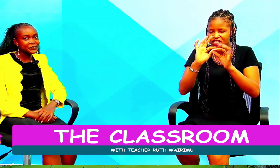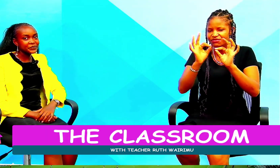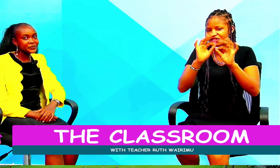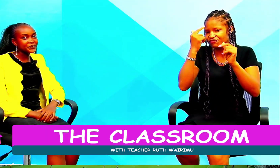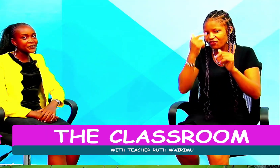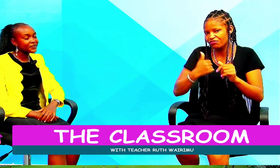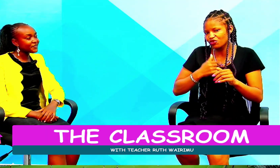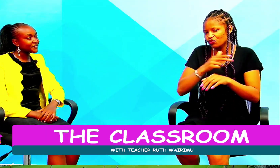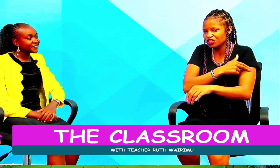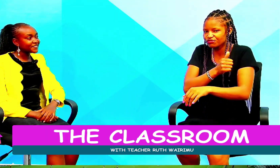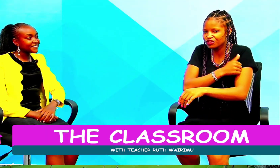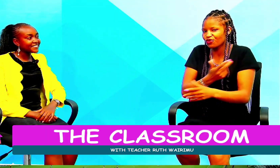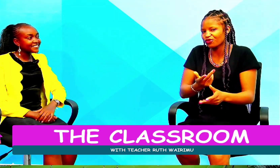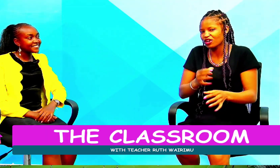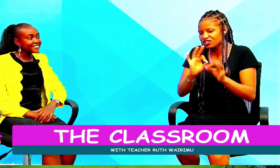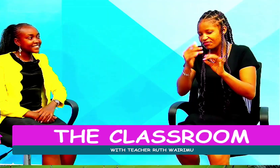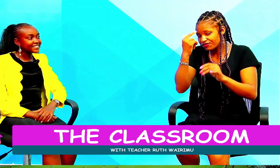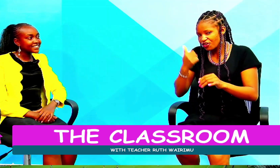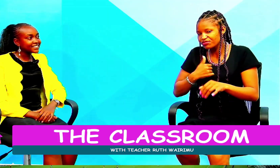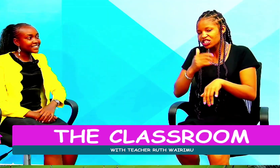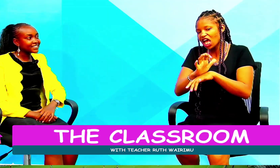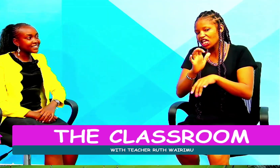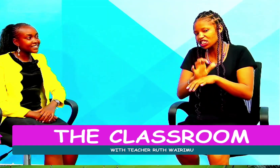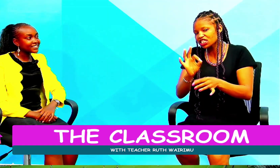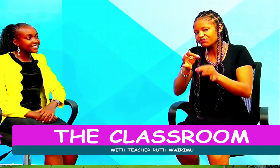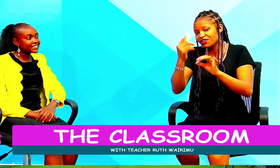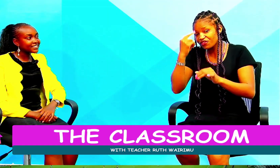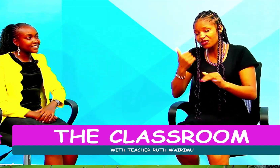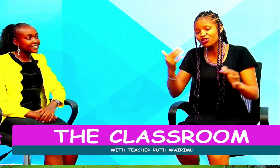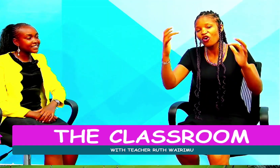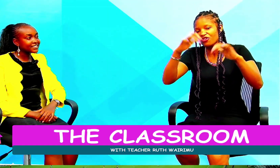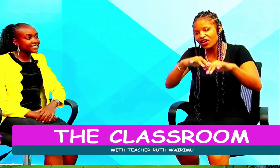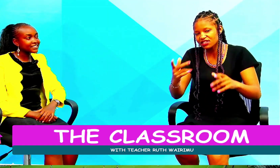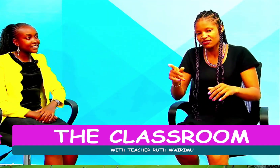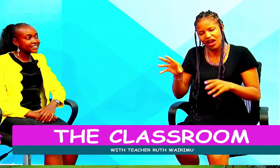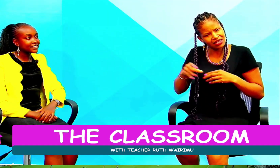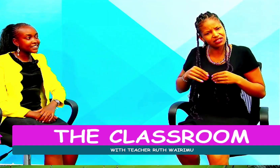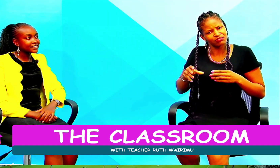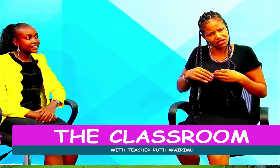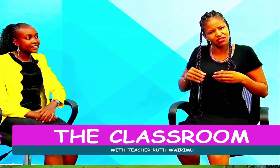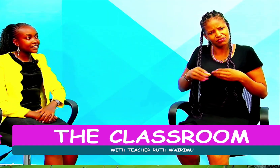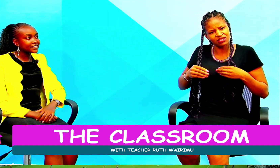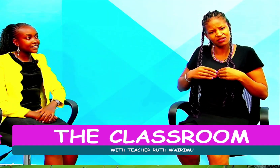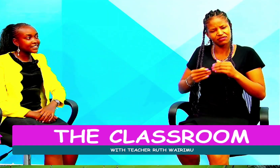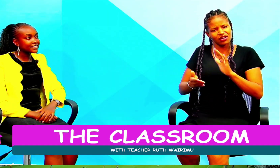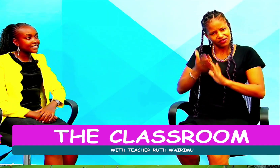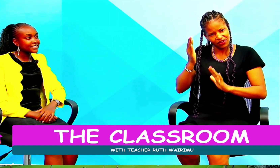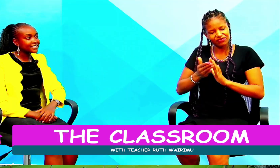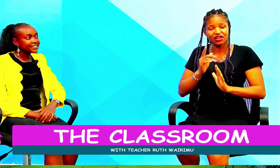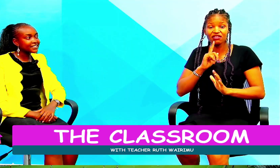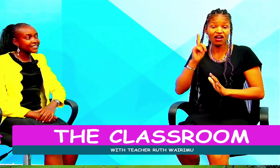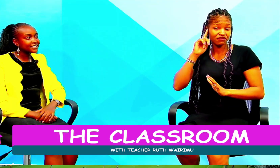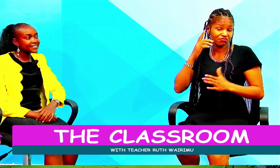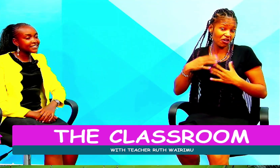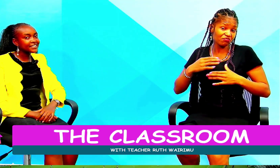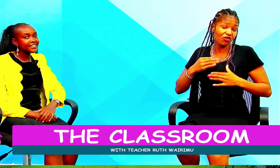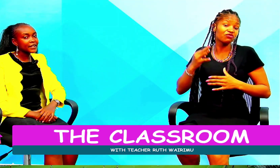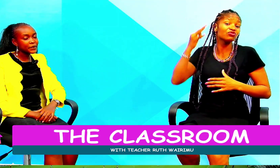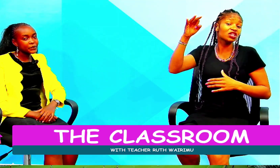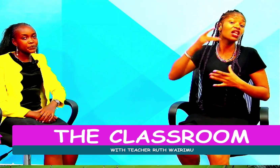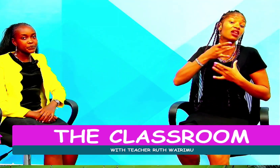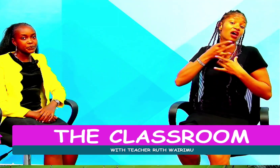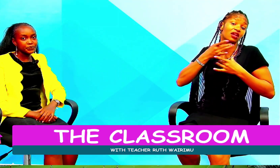And I'm sure if the more you learn, the next time the deaf see you as skilled, they'll be able to help